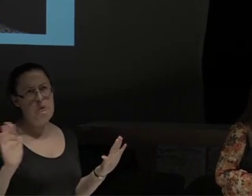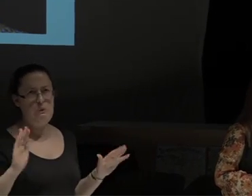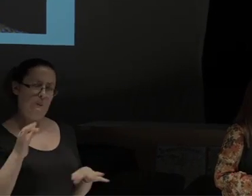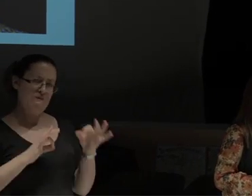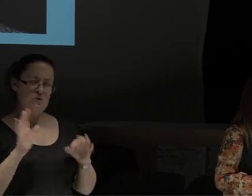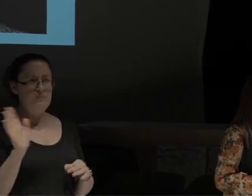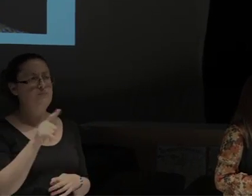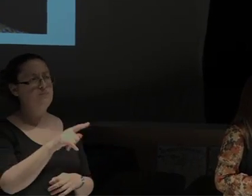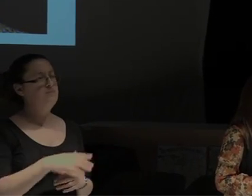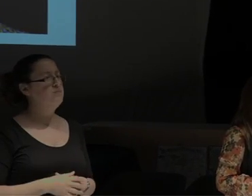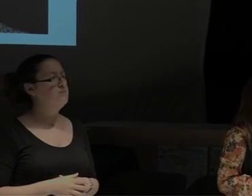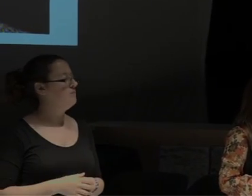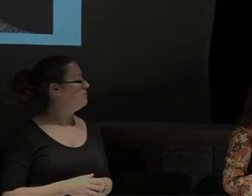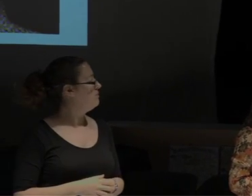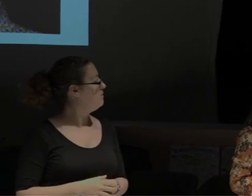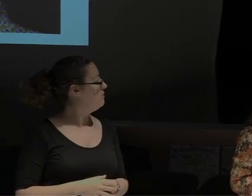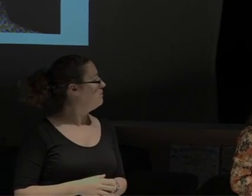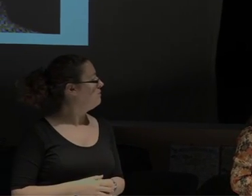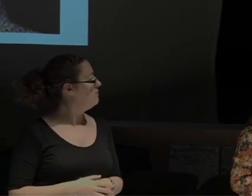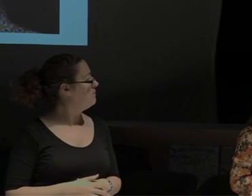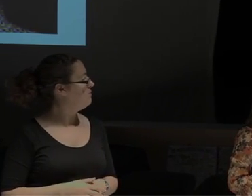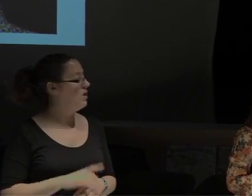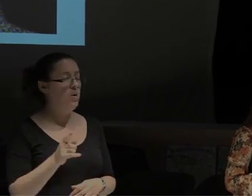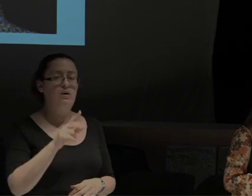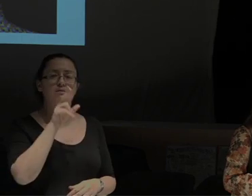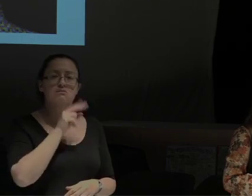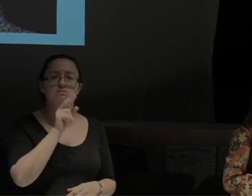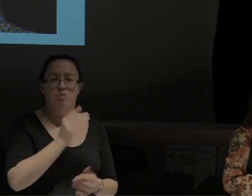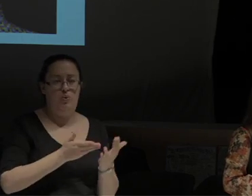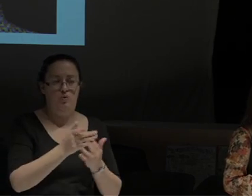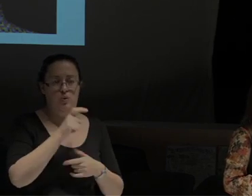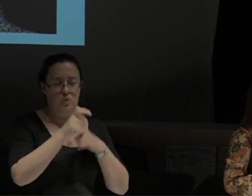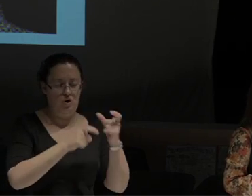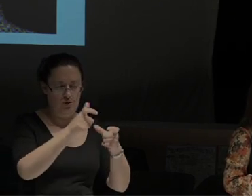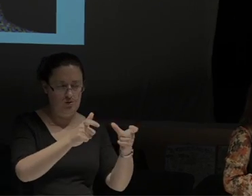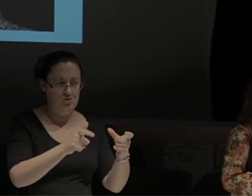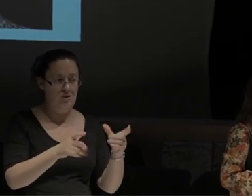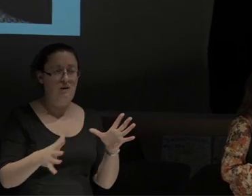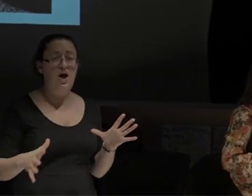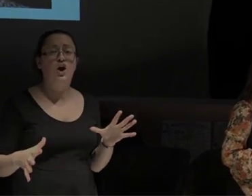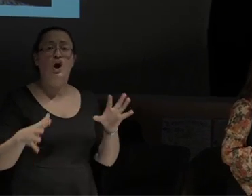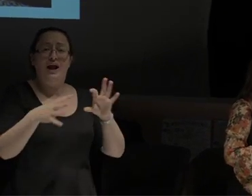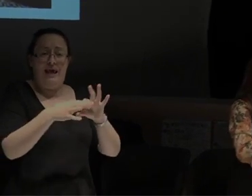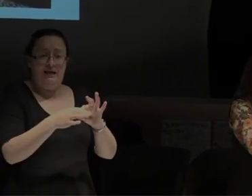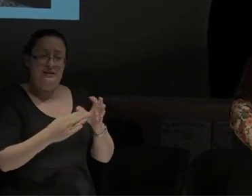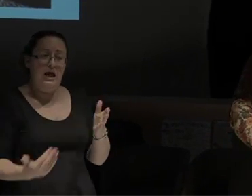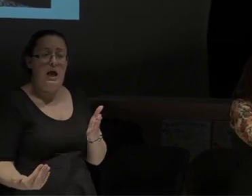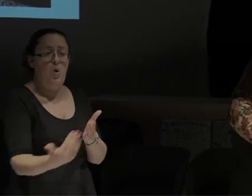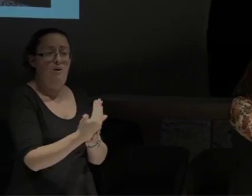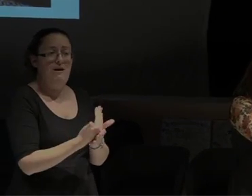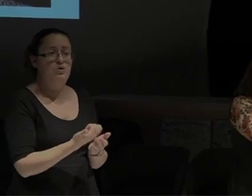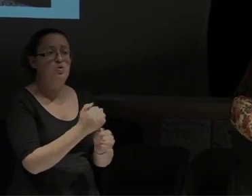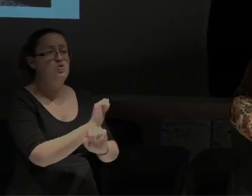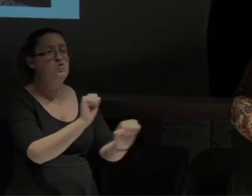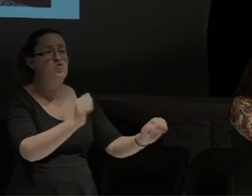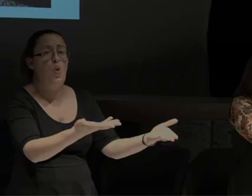but you have got a voice. So I'll just read it to you because it might have just kind of escaped. It's connect and collect. Your gifts will